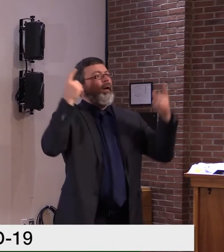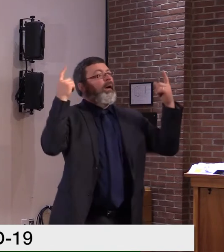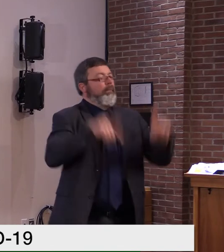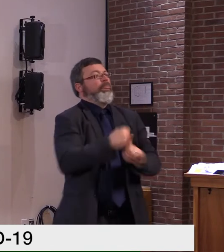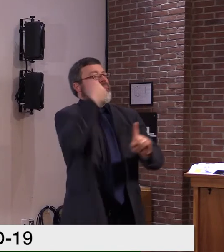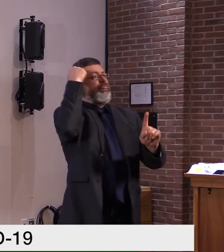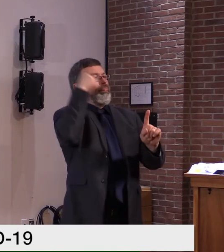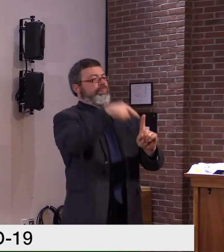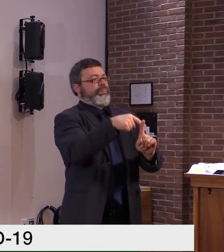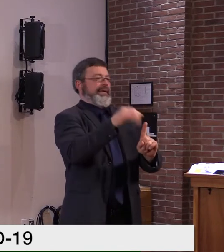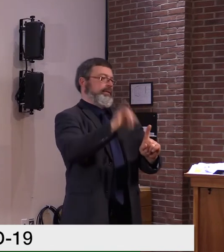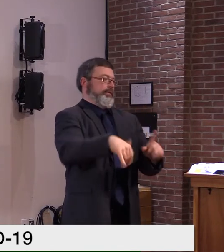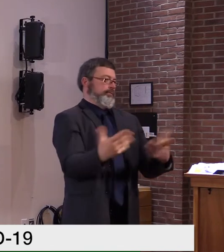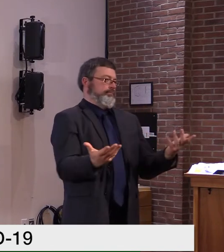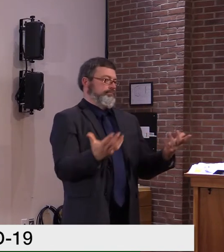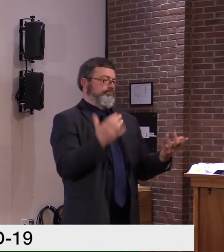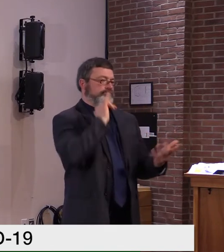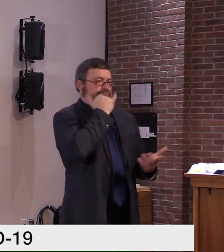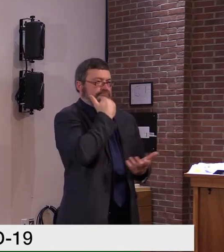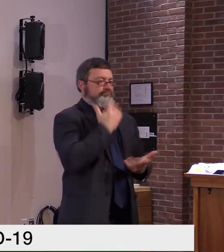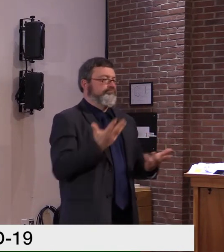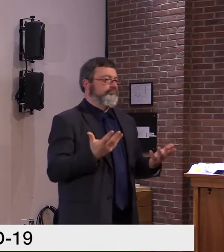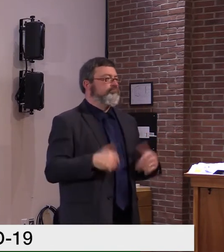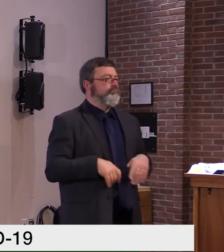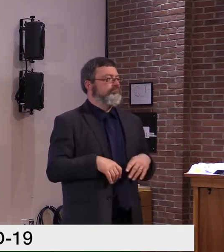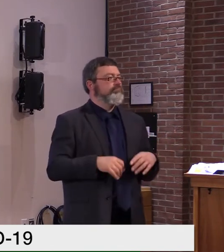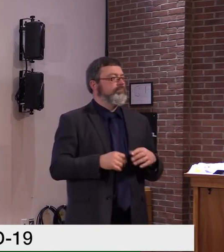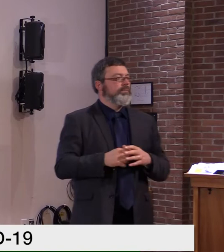Yeah, okay. Thank you.